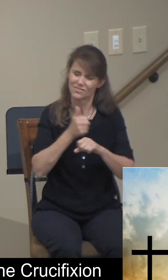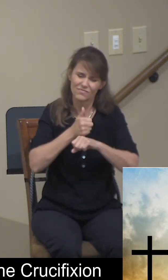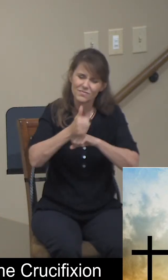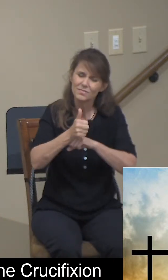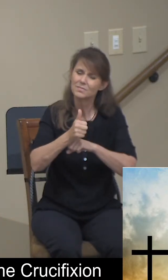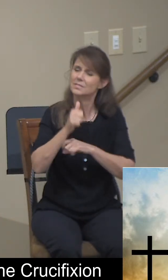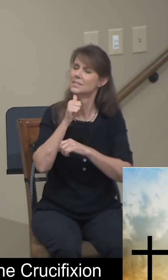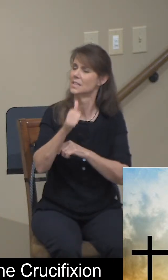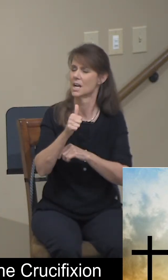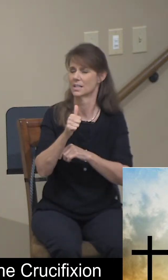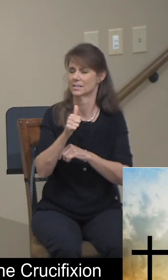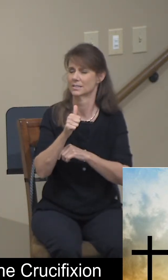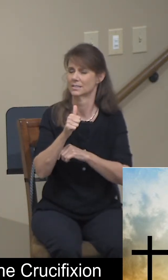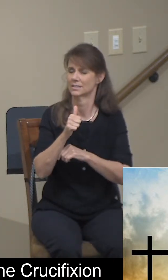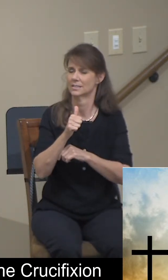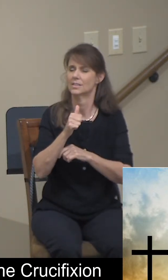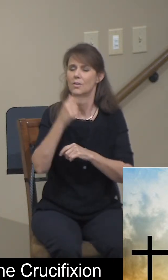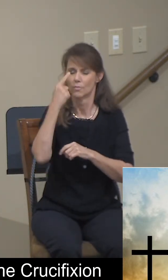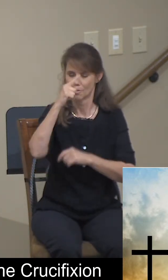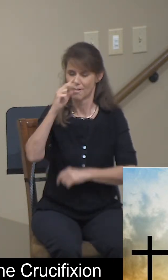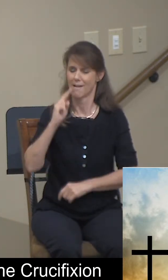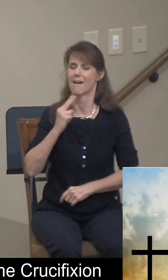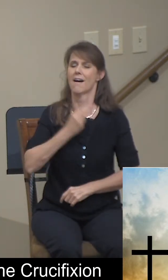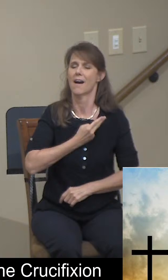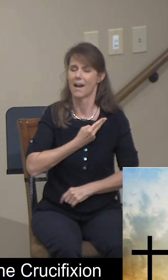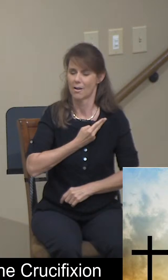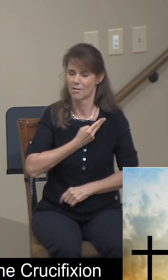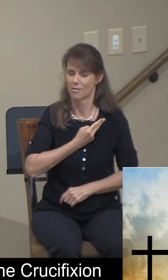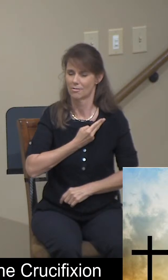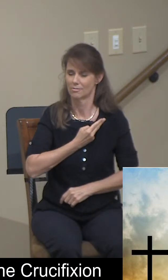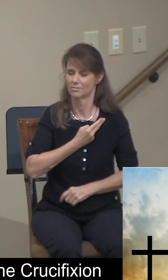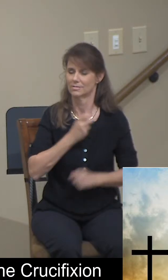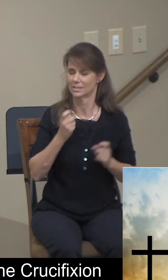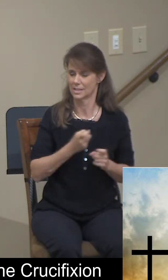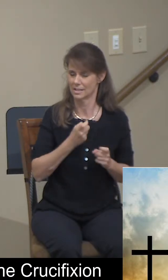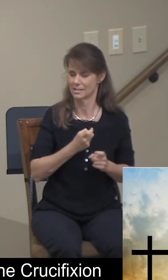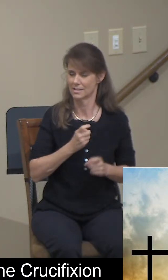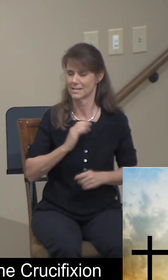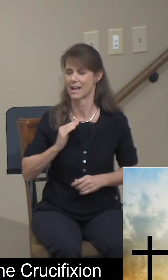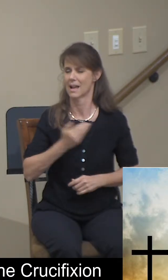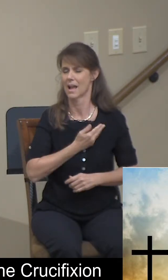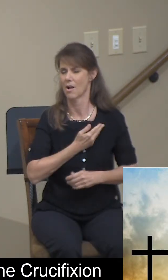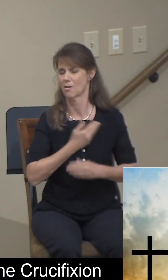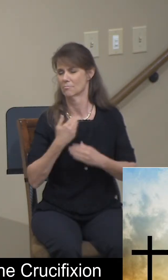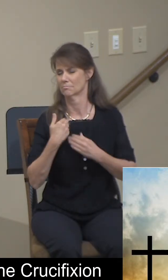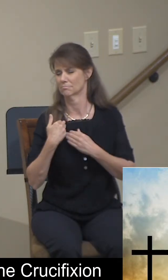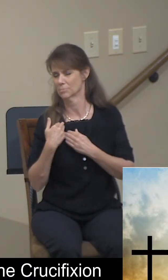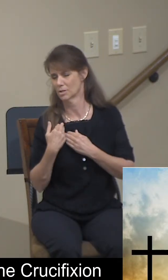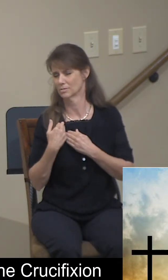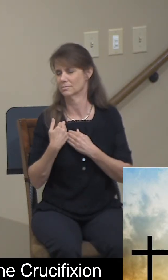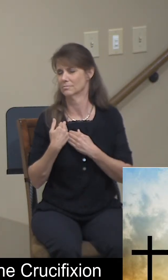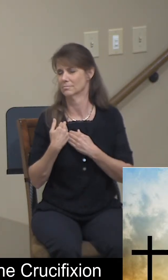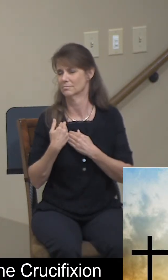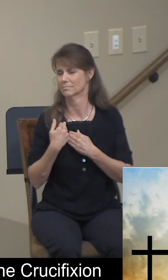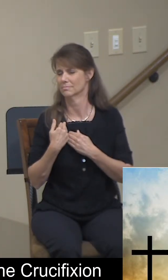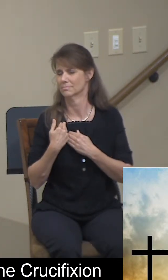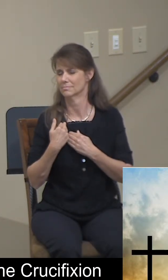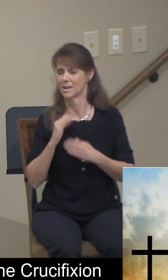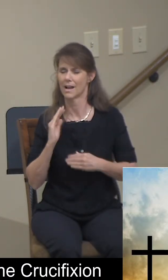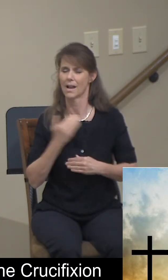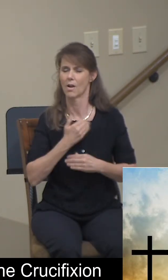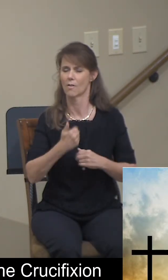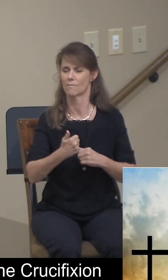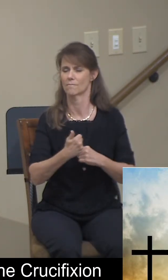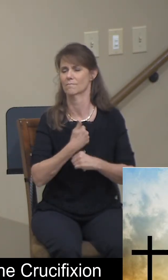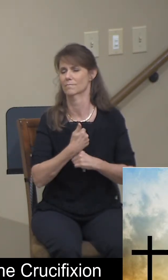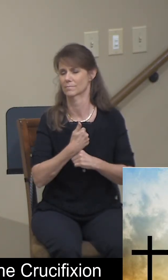cross, but it is for our sins and for our faults that he was placed on that cross. Father, we